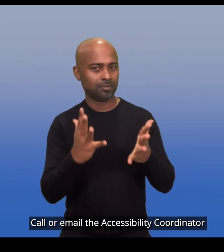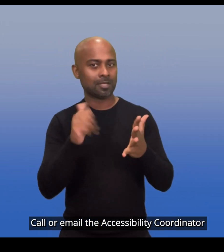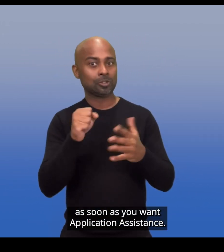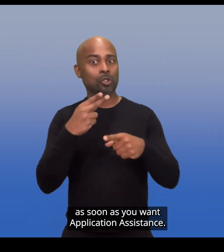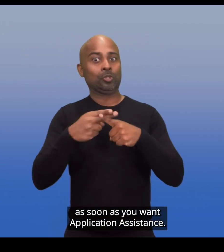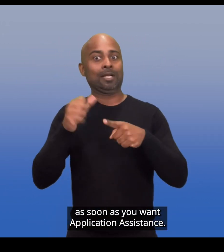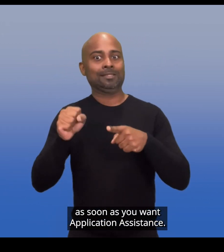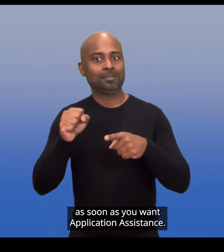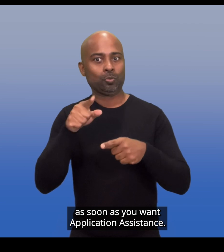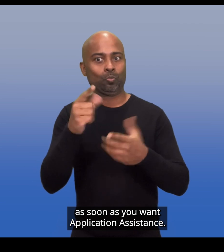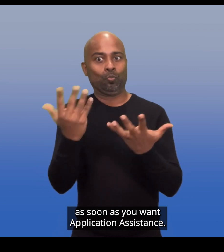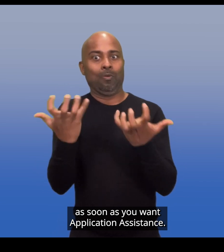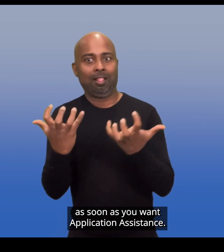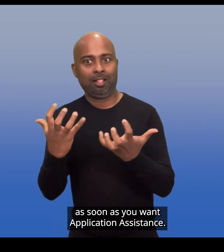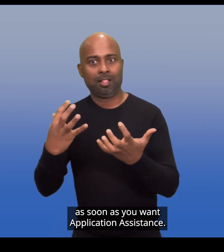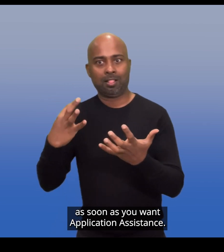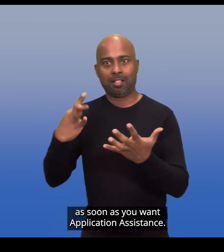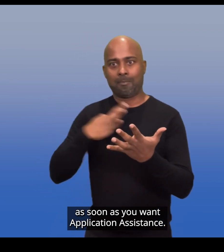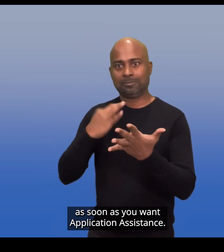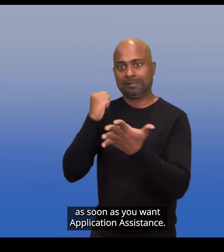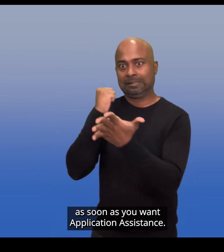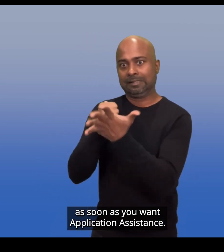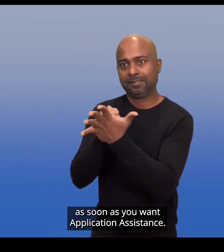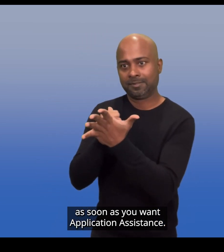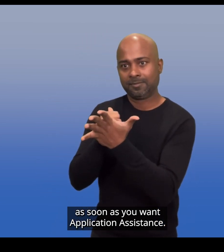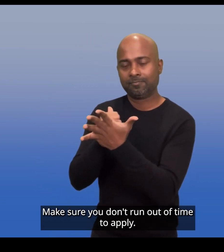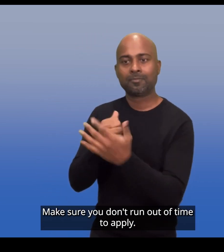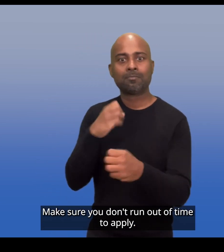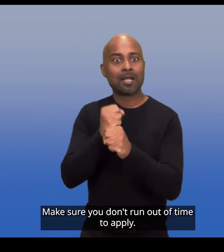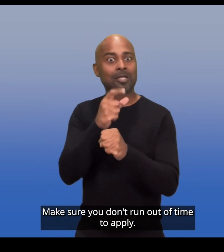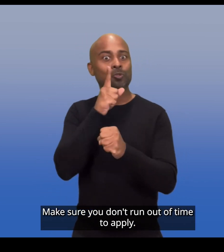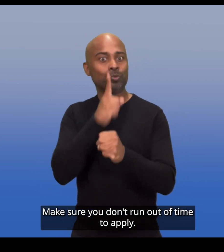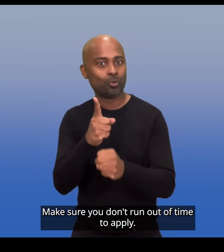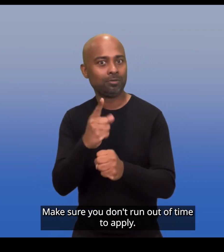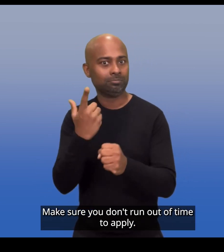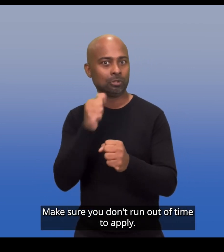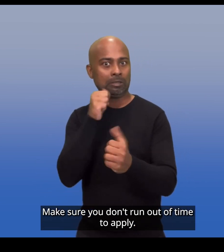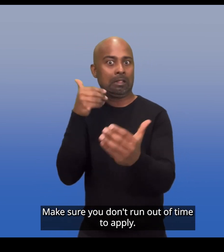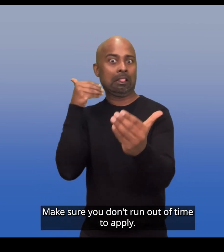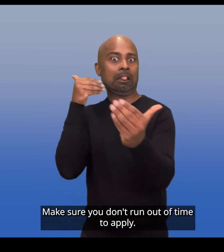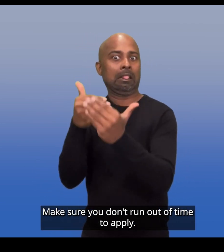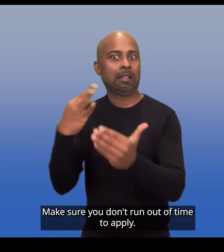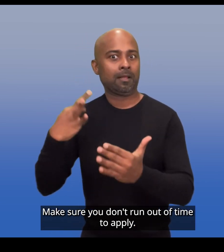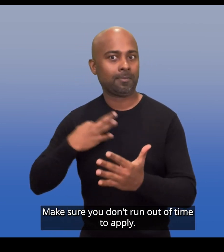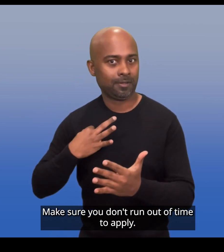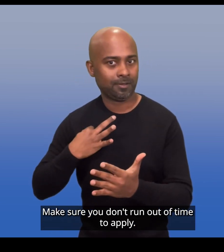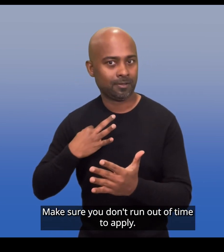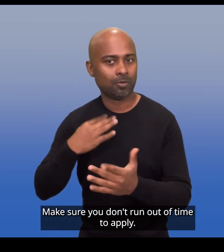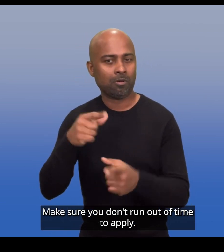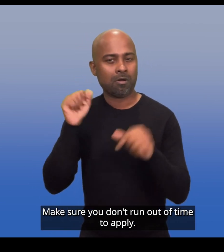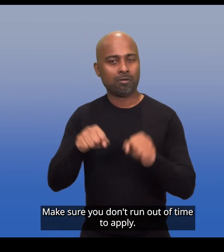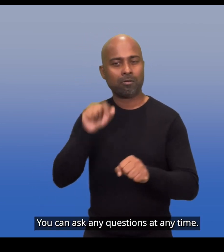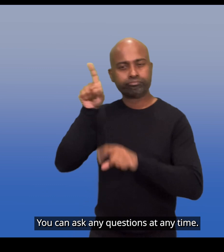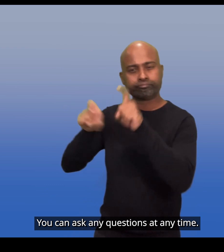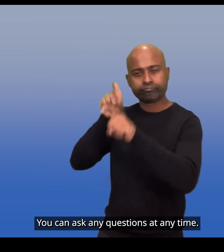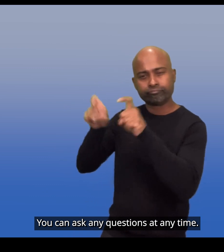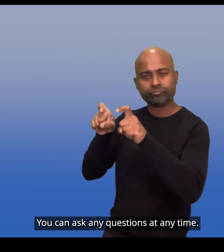as soon as you want application assistance. Make sure you don't run out of time to apply. You can ask